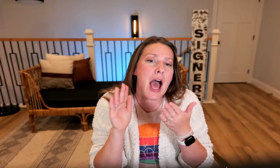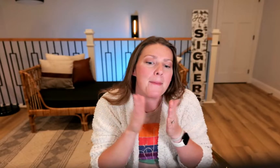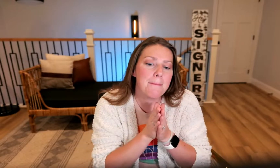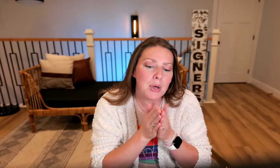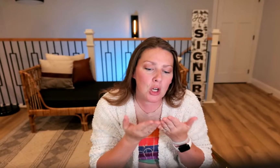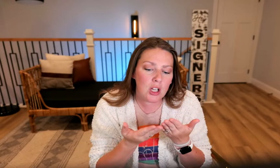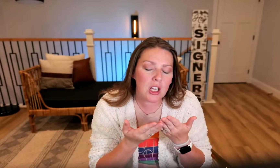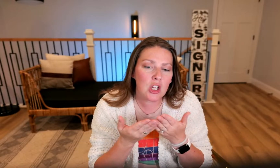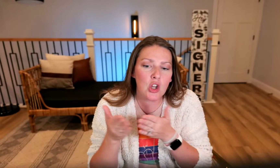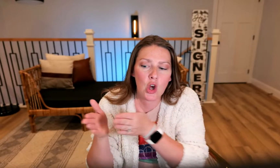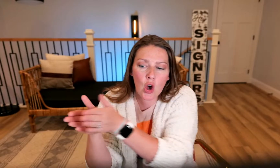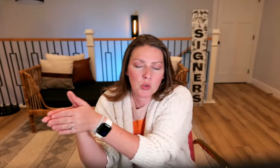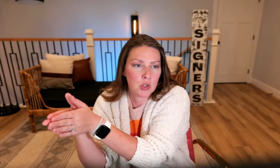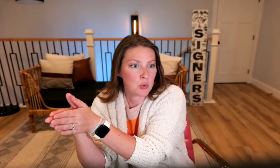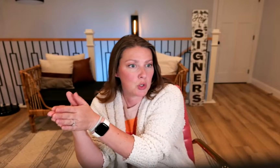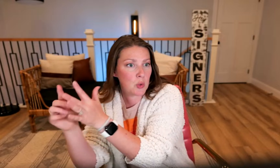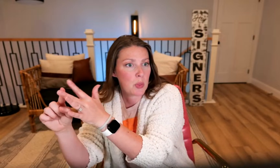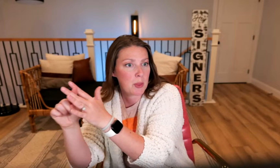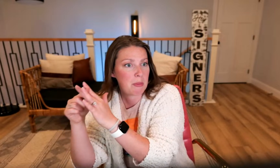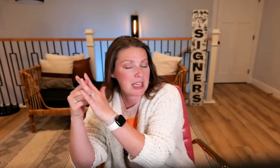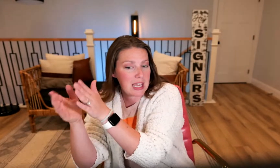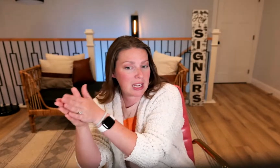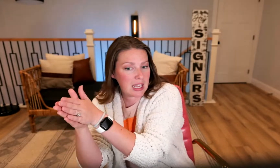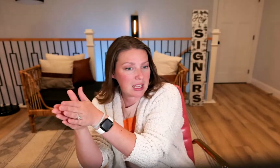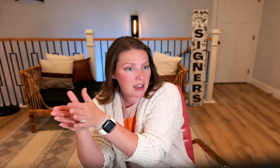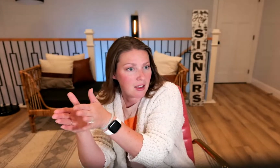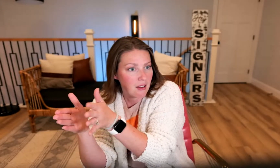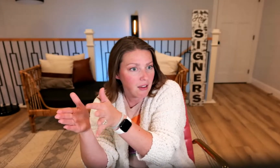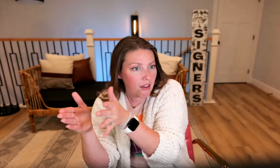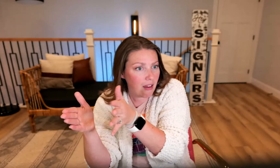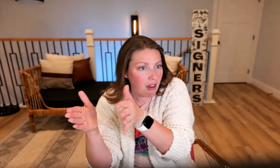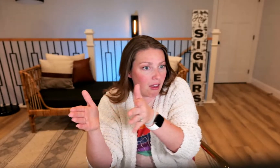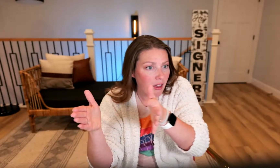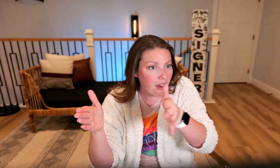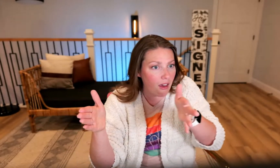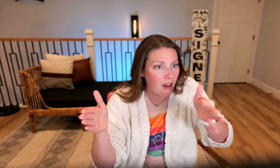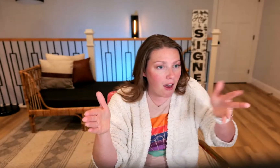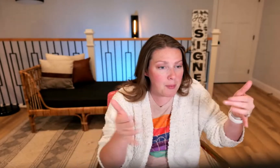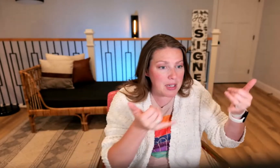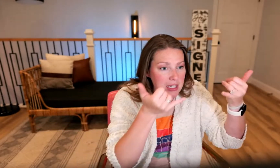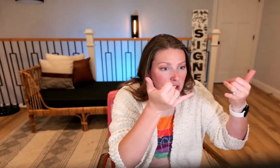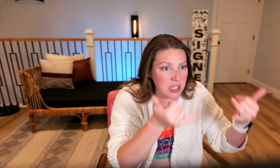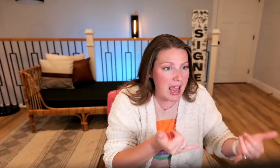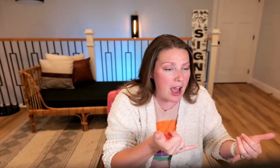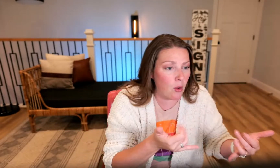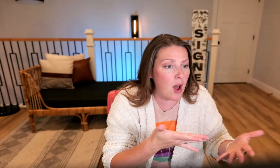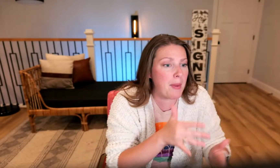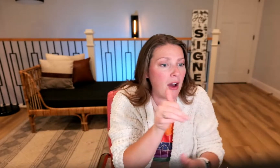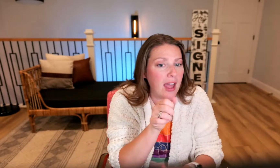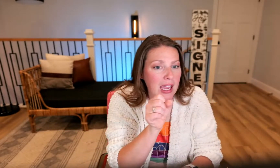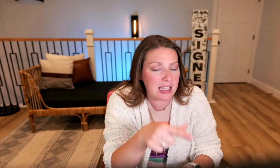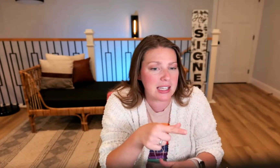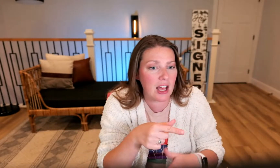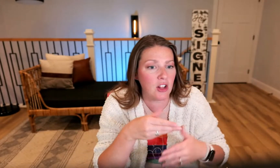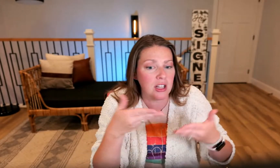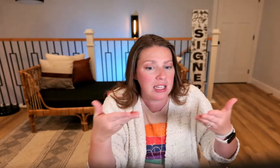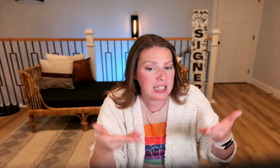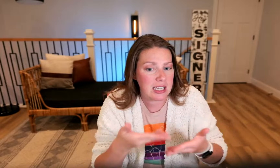that book goes through the beginning up until now about ASL